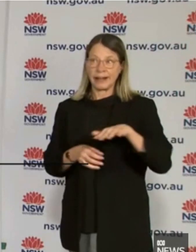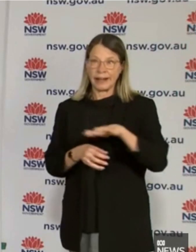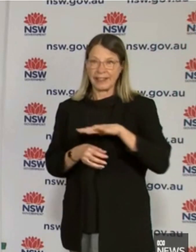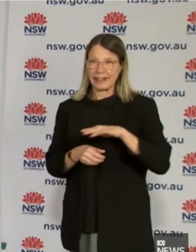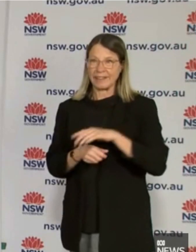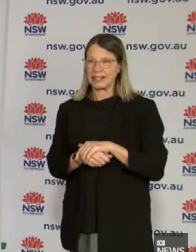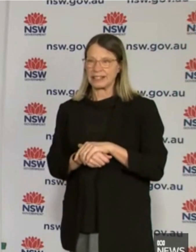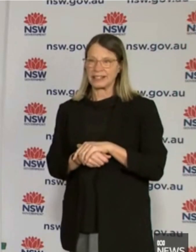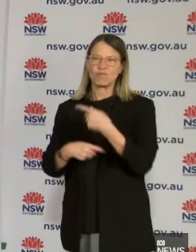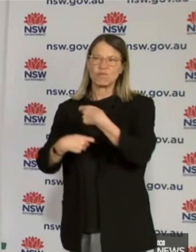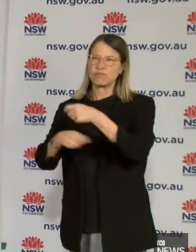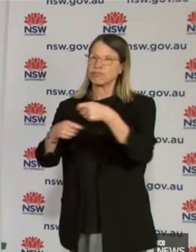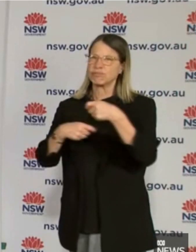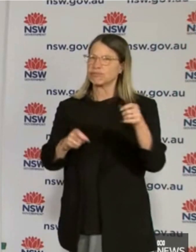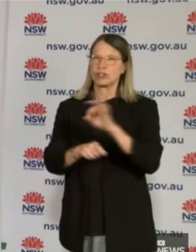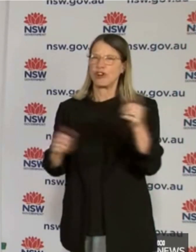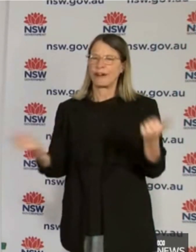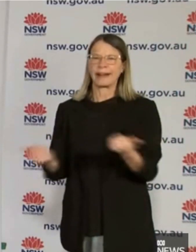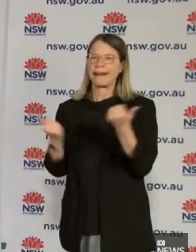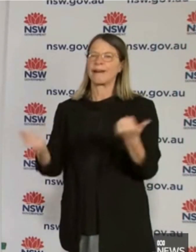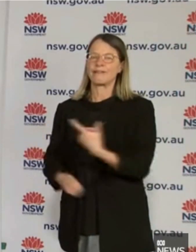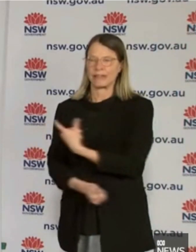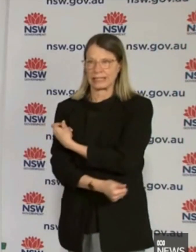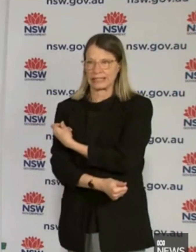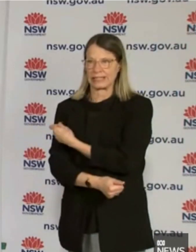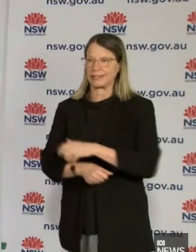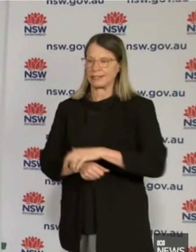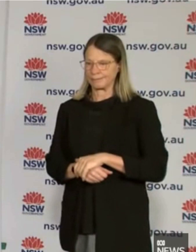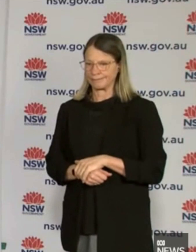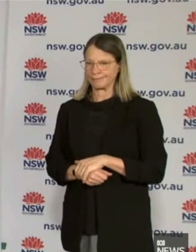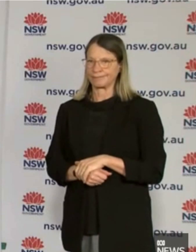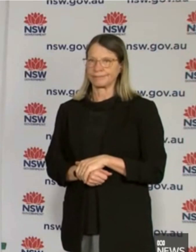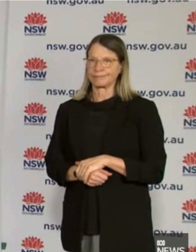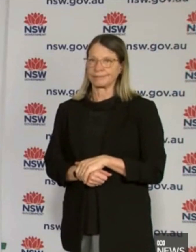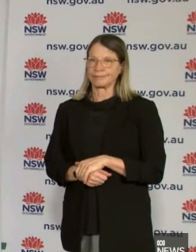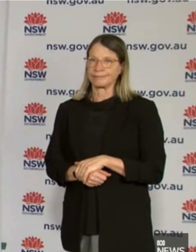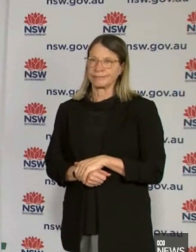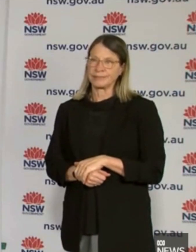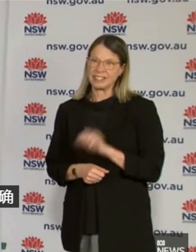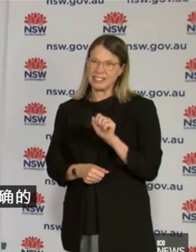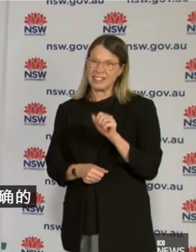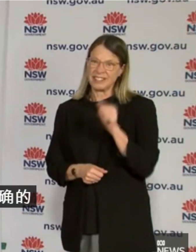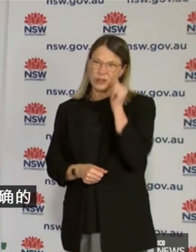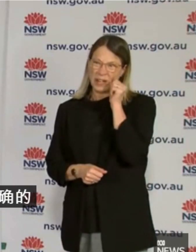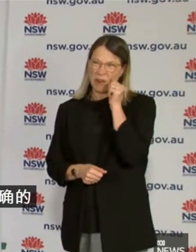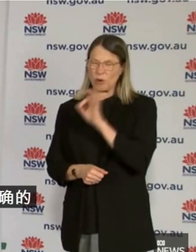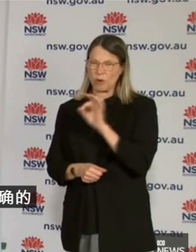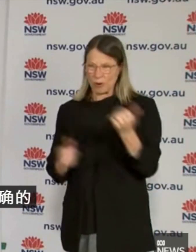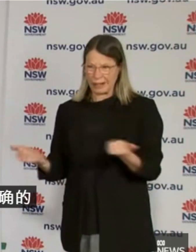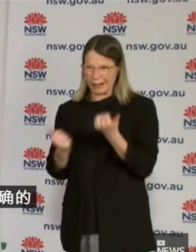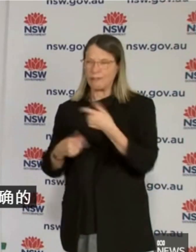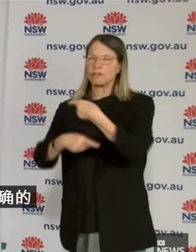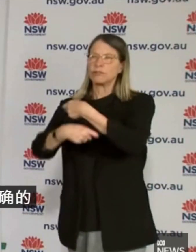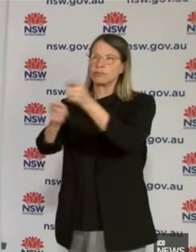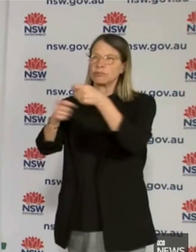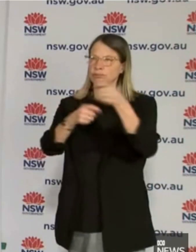the vaccine supplies were not as good as they could have been, and we've known that right from the word go, that there